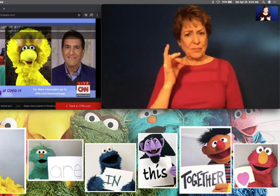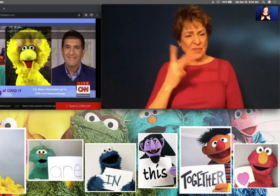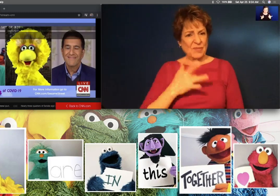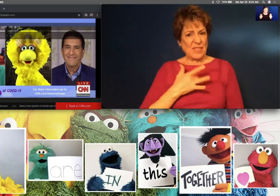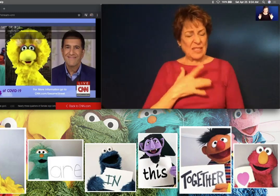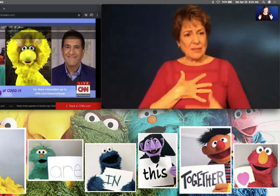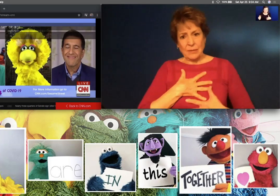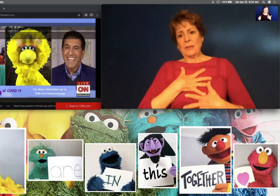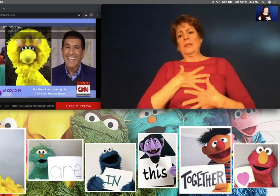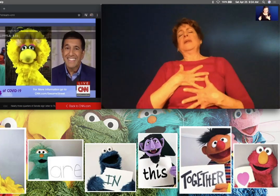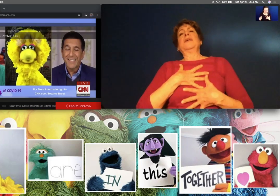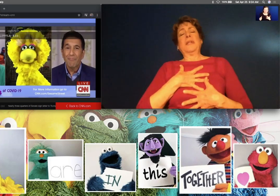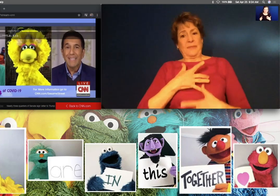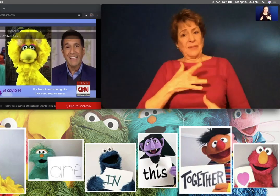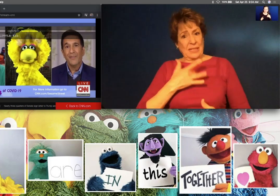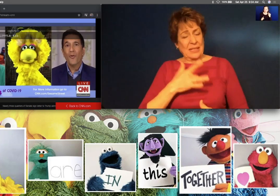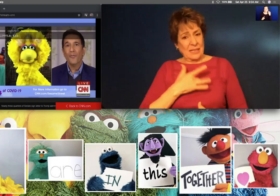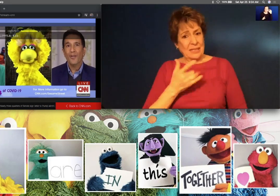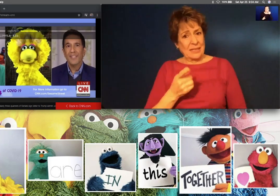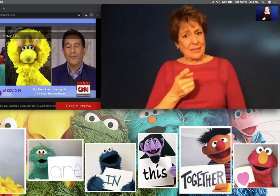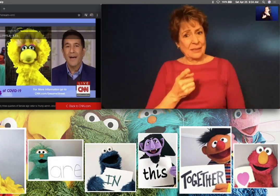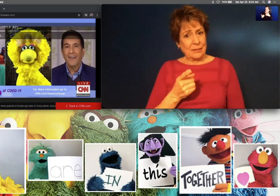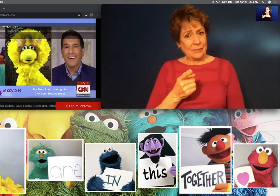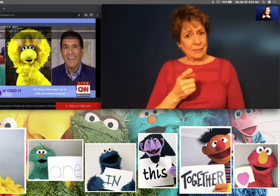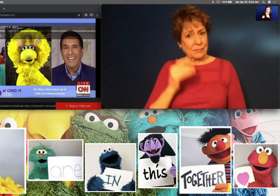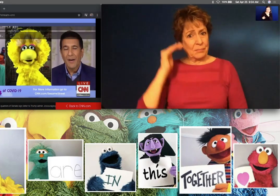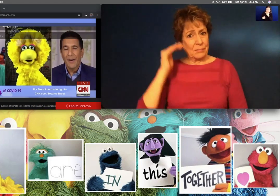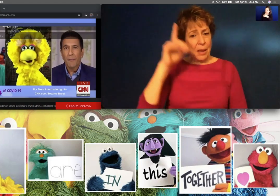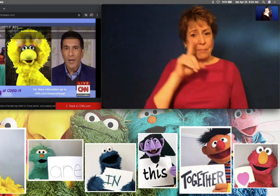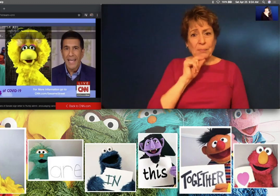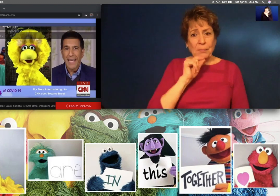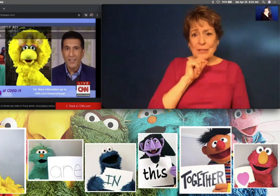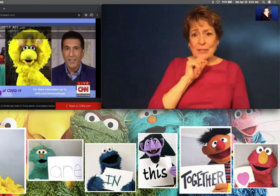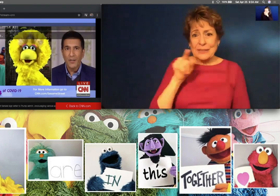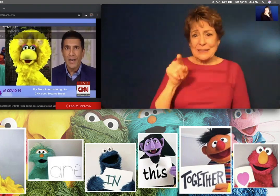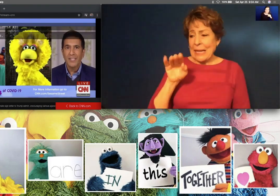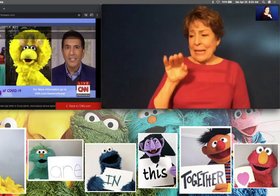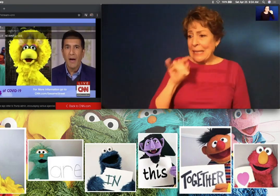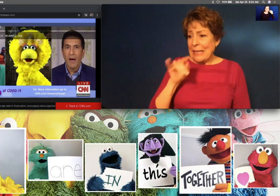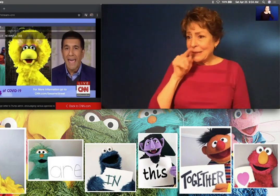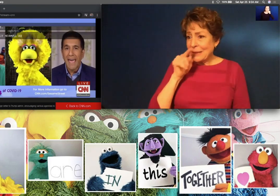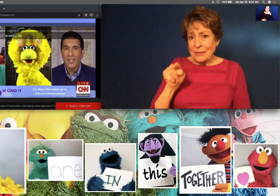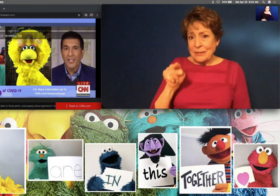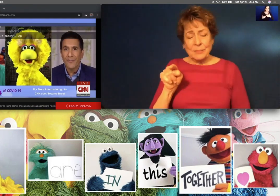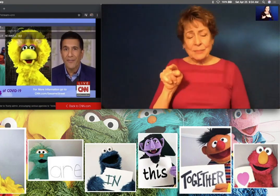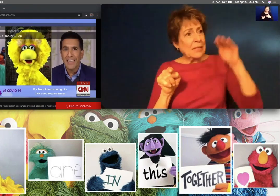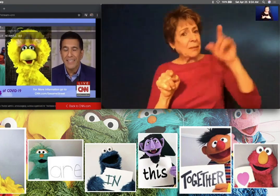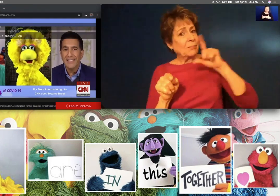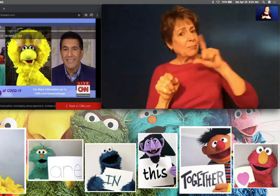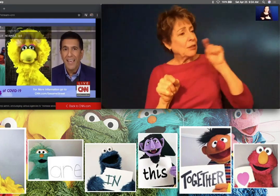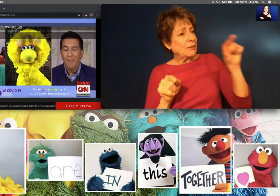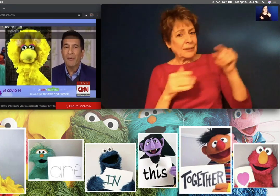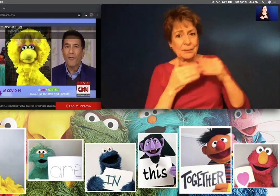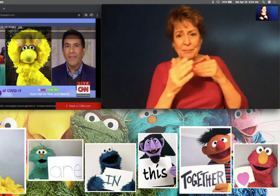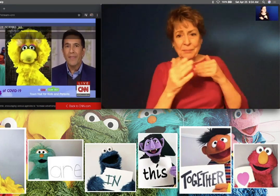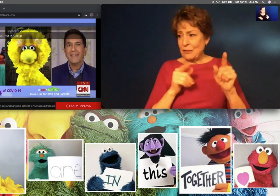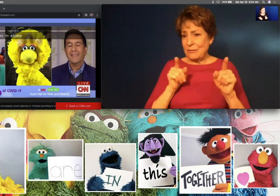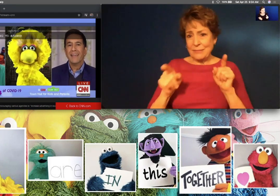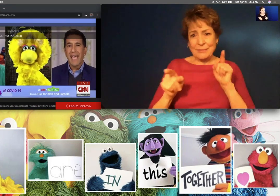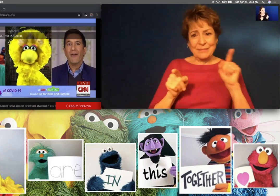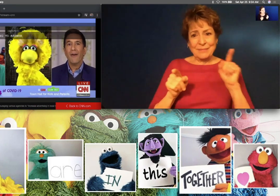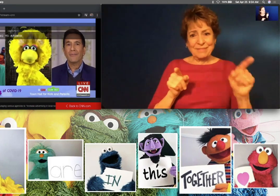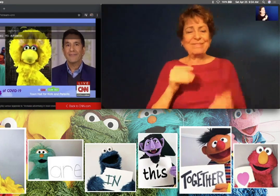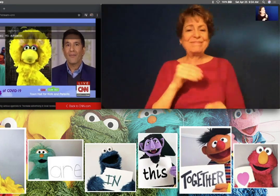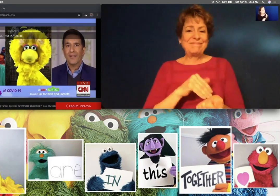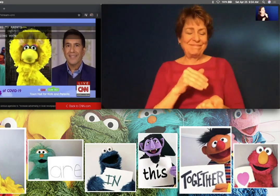bird like me. And it's completely normal as well. Coming up, we're going to answer questions about managing your feelings. But before that,